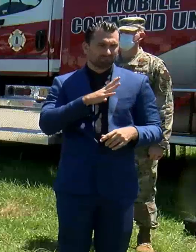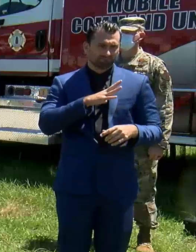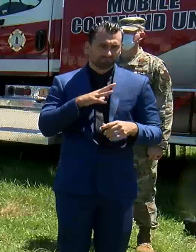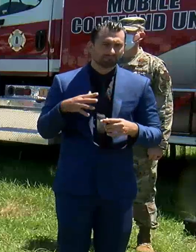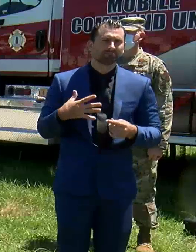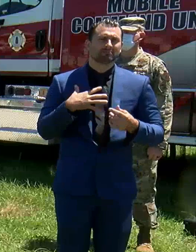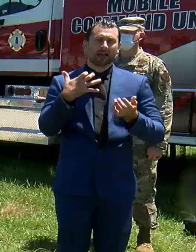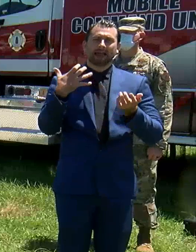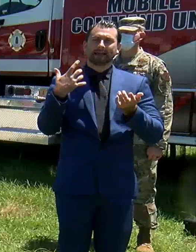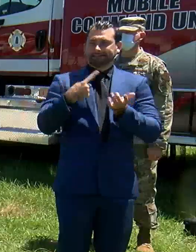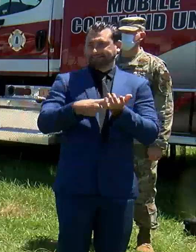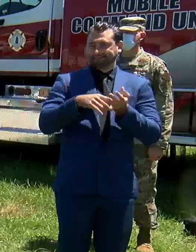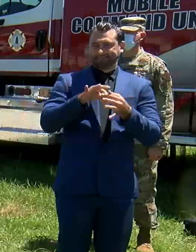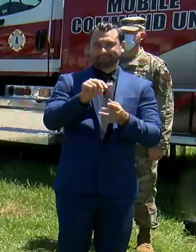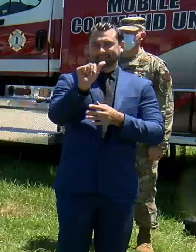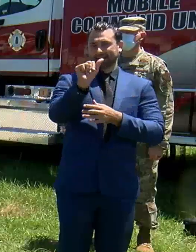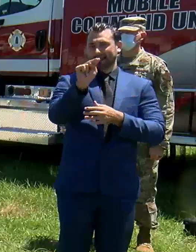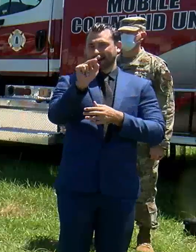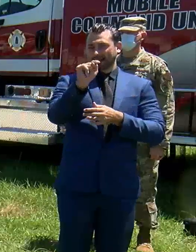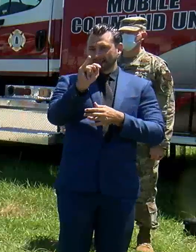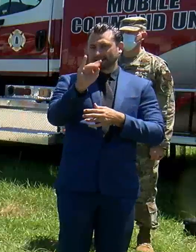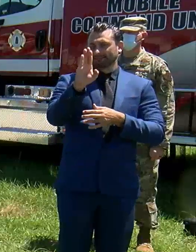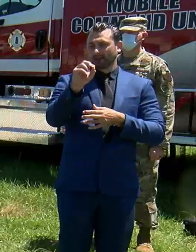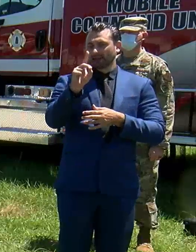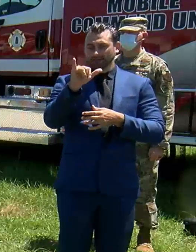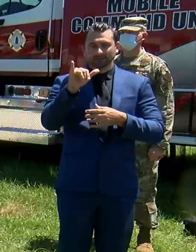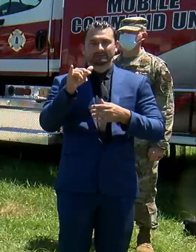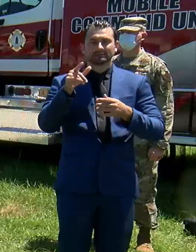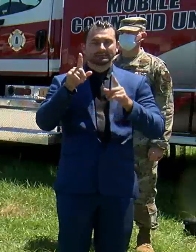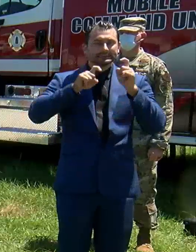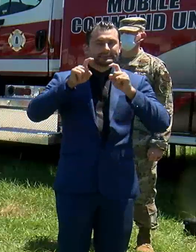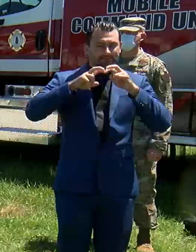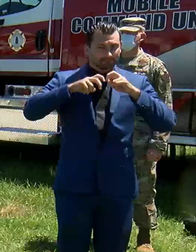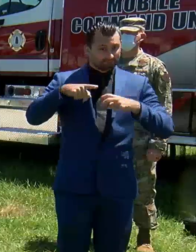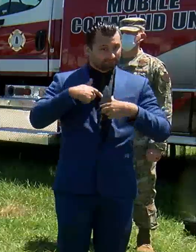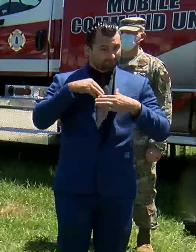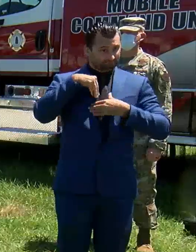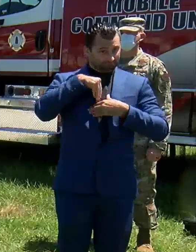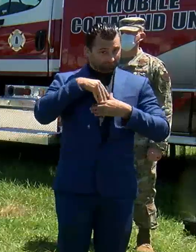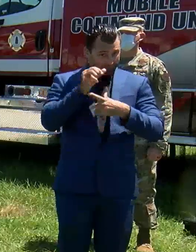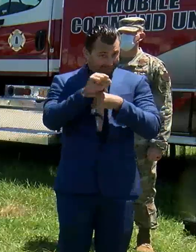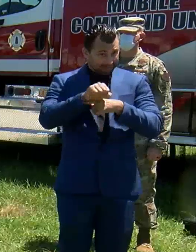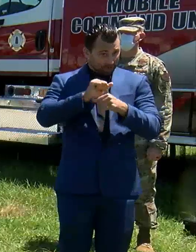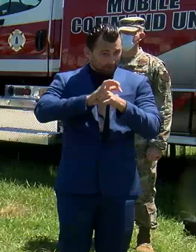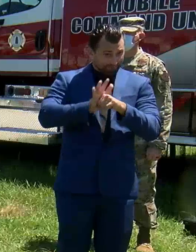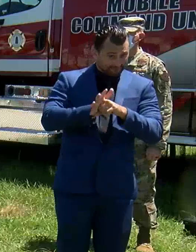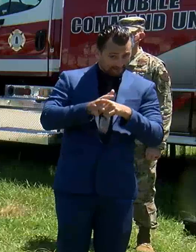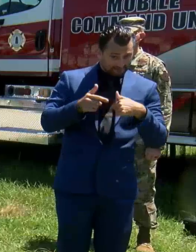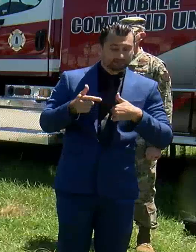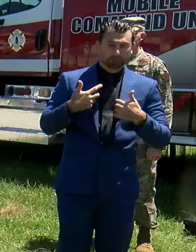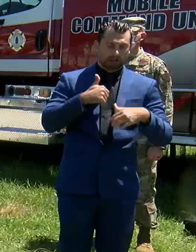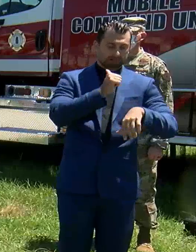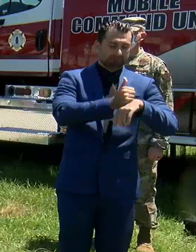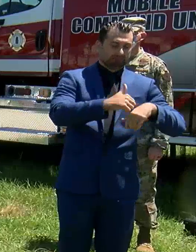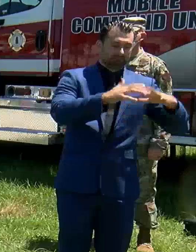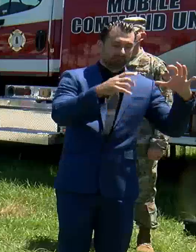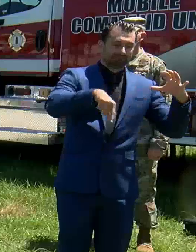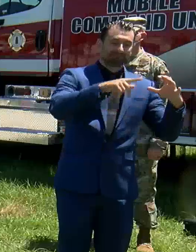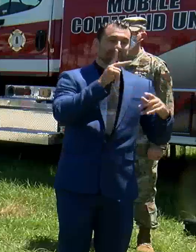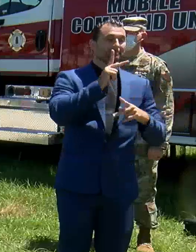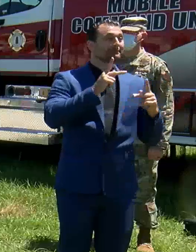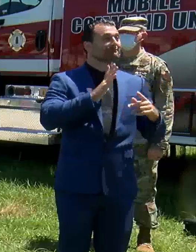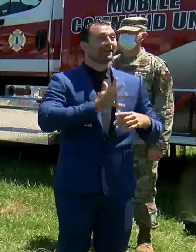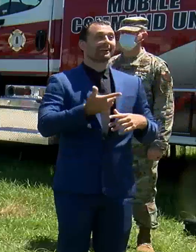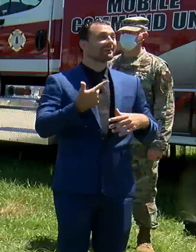hospitals, but to these drive-thrus. And so we look forward to accomplishing that this week as well as the